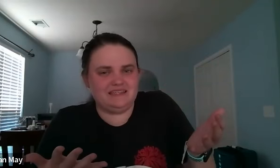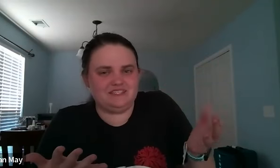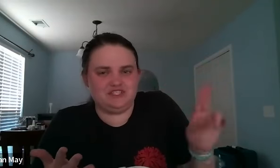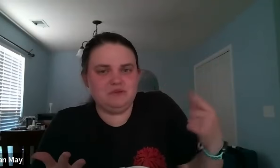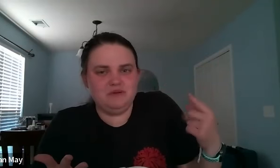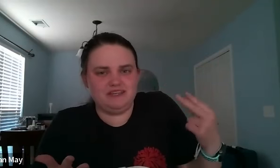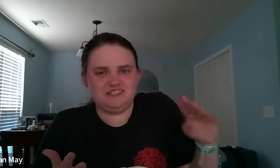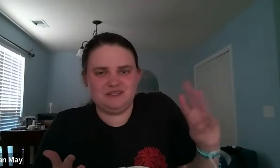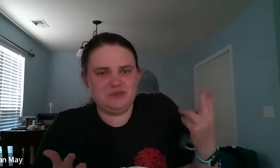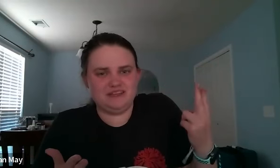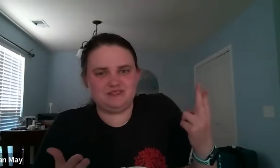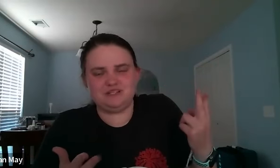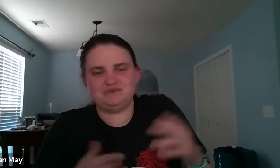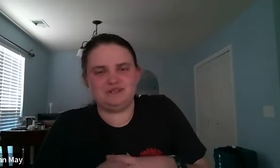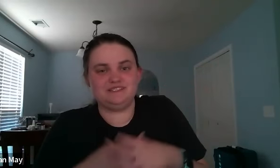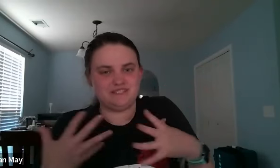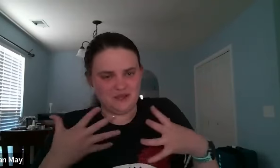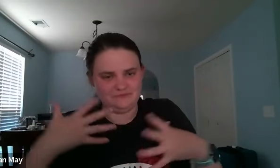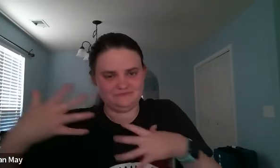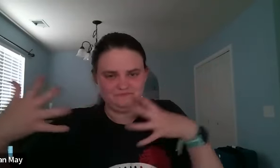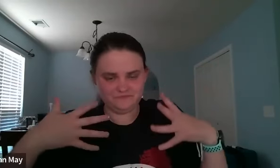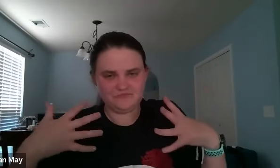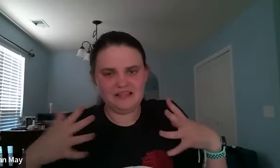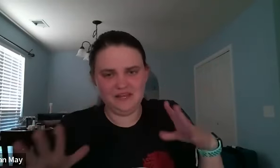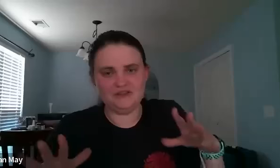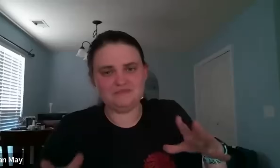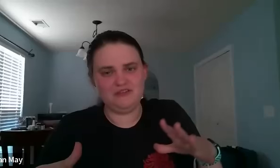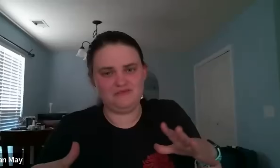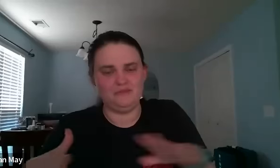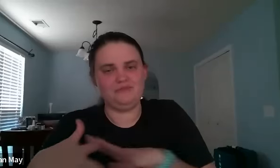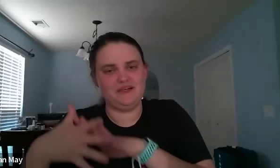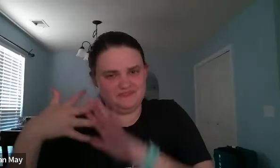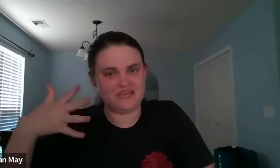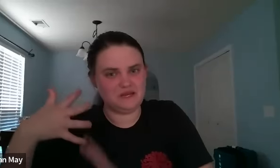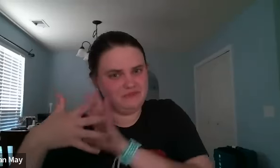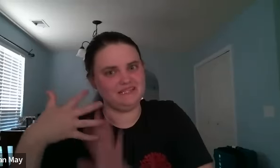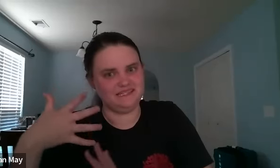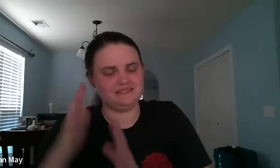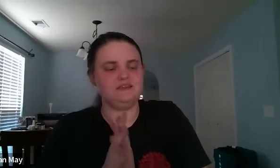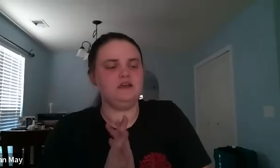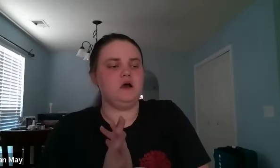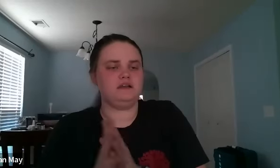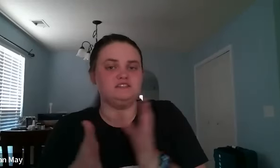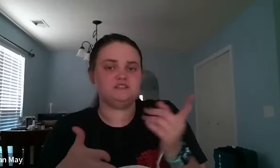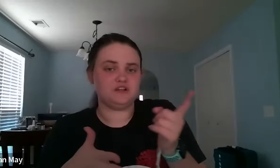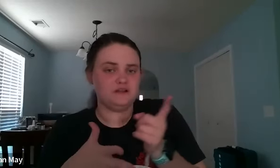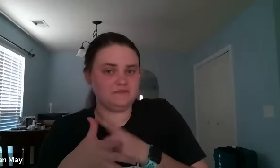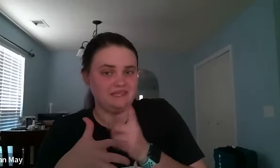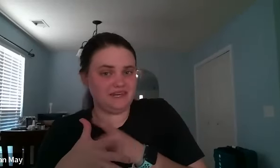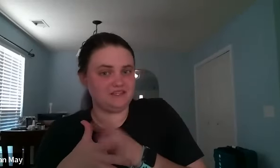just WH question words. So I know it's a mouthful, but that's what I mean is these. All right, so let's start at the beginning. So